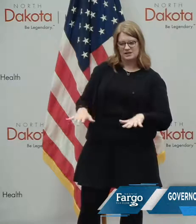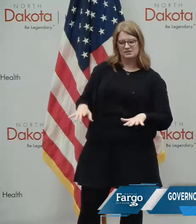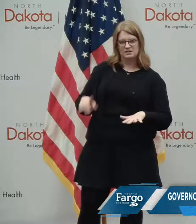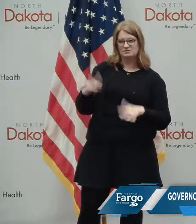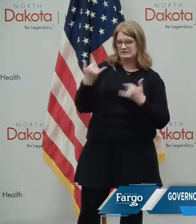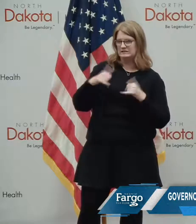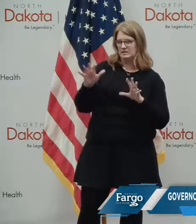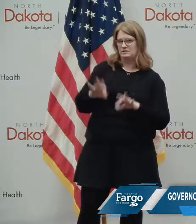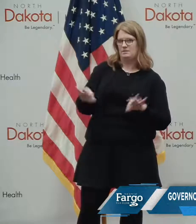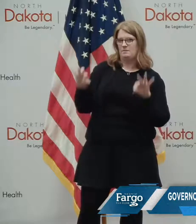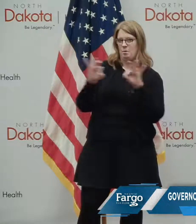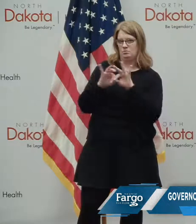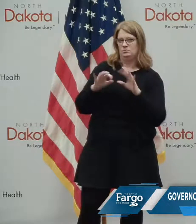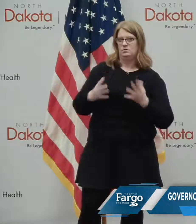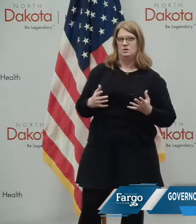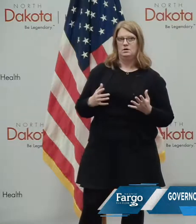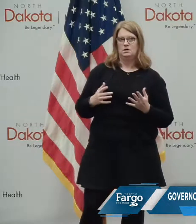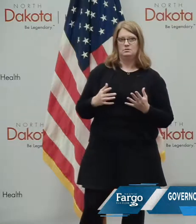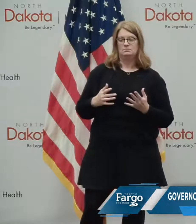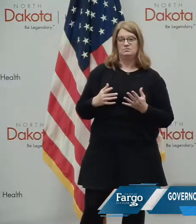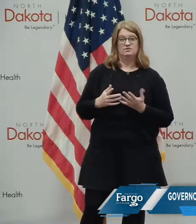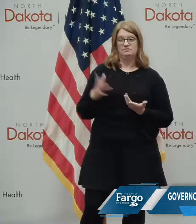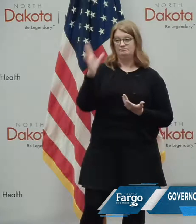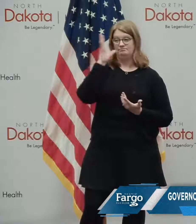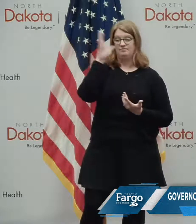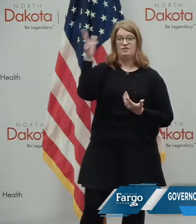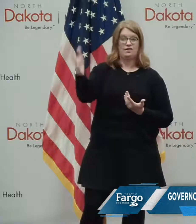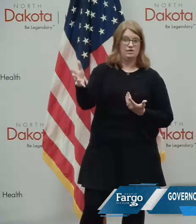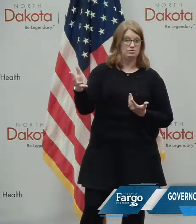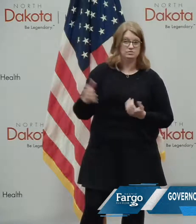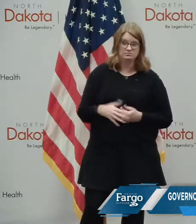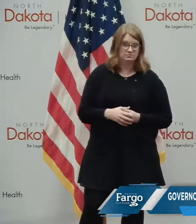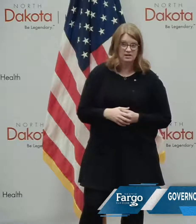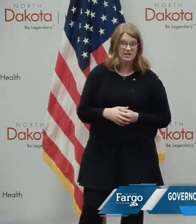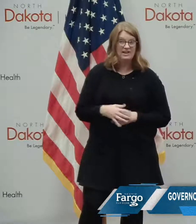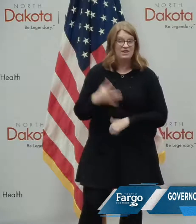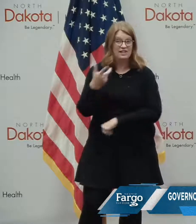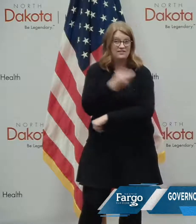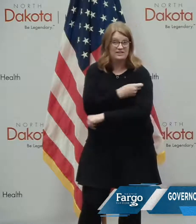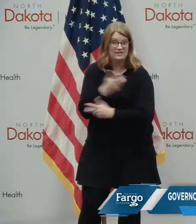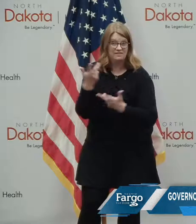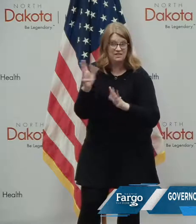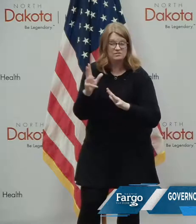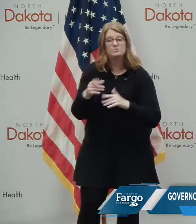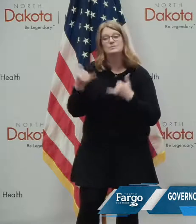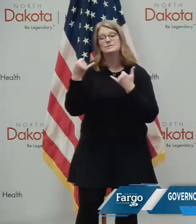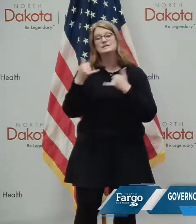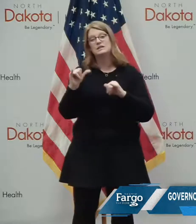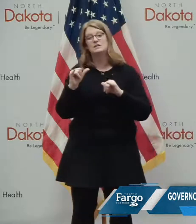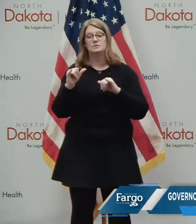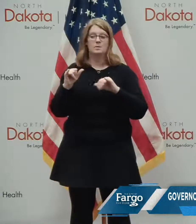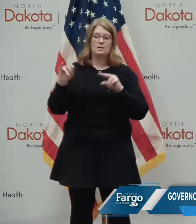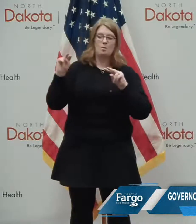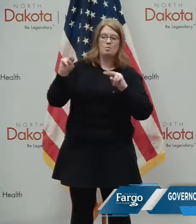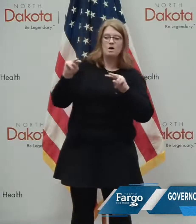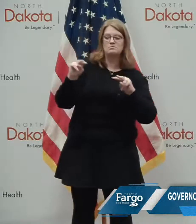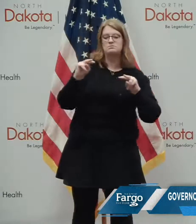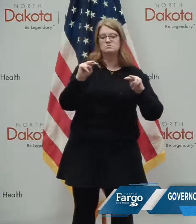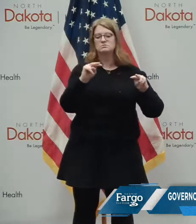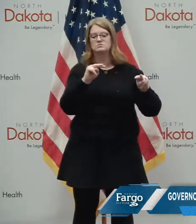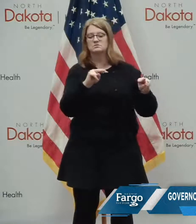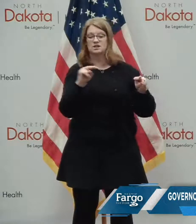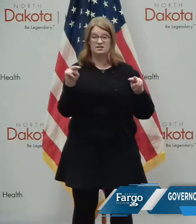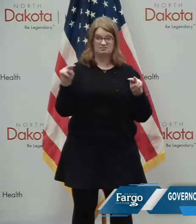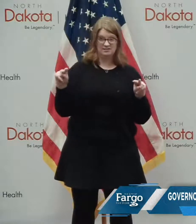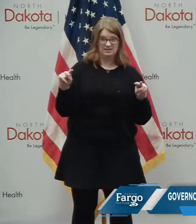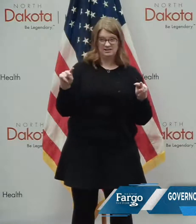part of what we're doing for months and months to come. I'm sure even after we got a vaccine out, we're going to be wanting to do the monitoring to say, hey, is